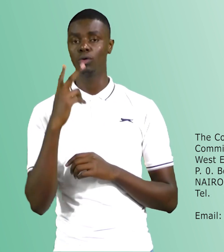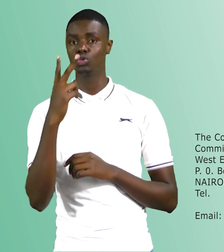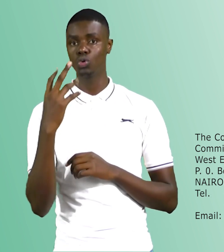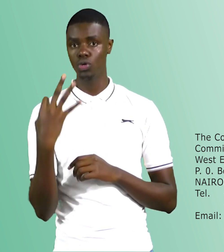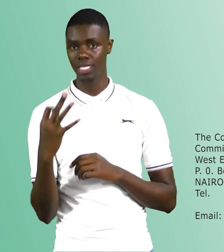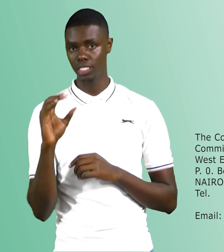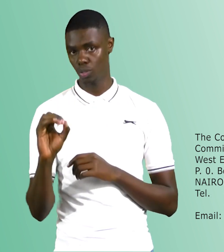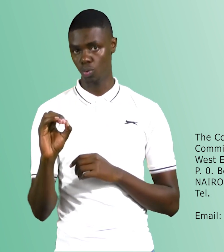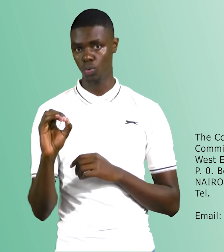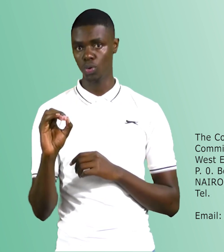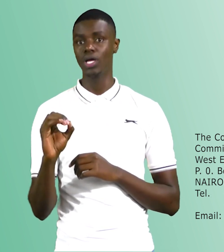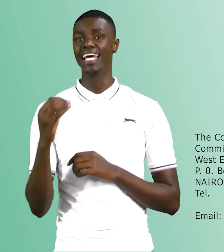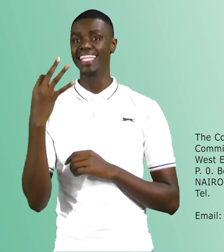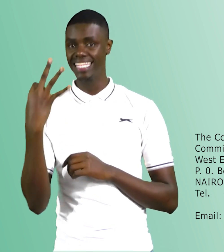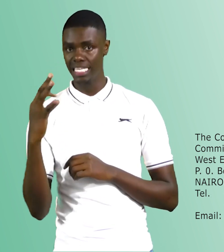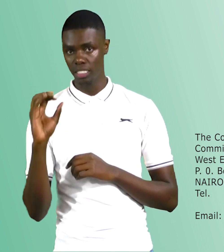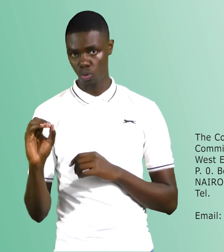020 230